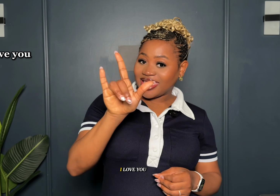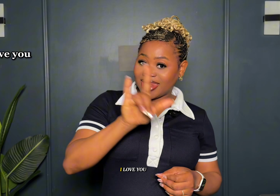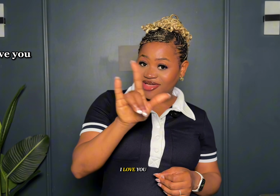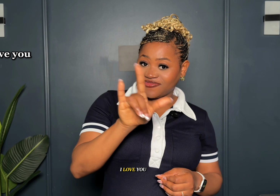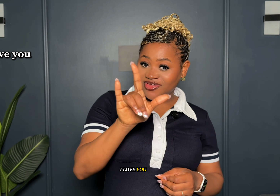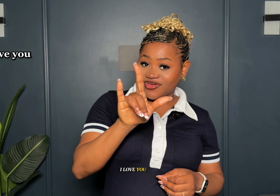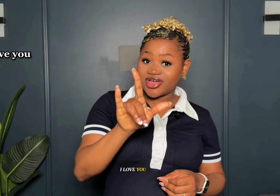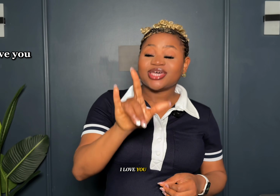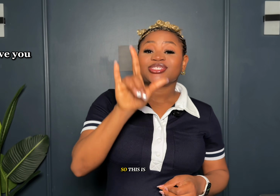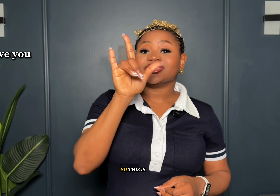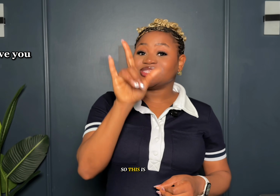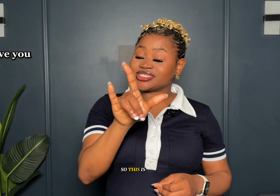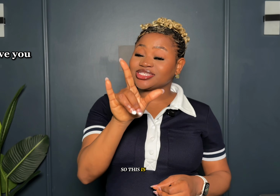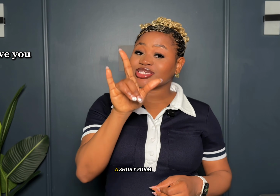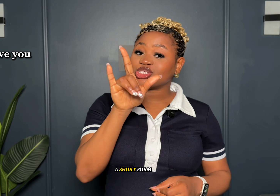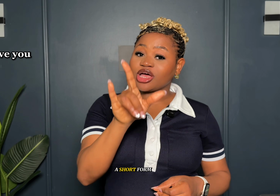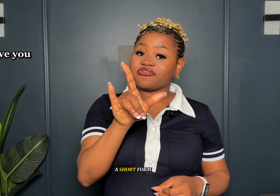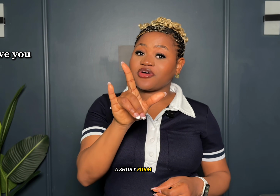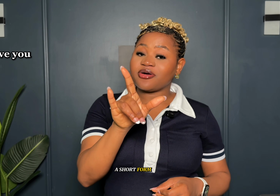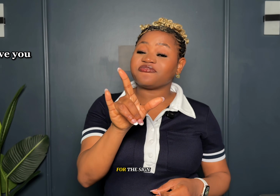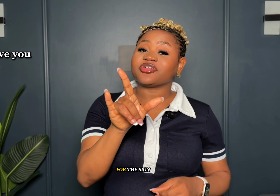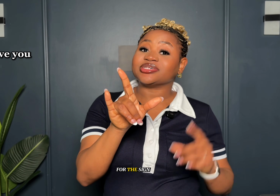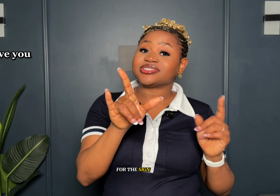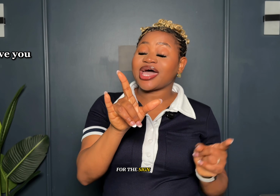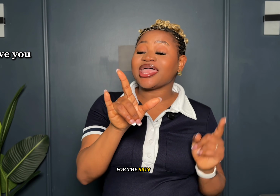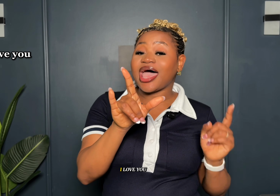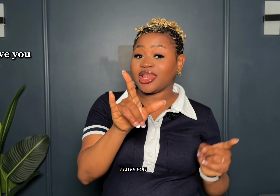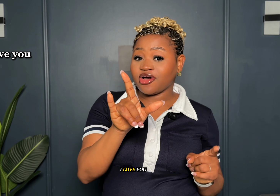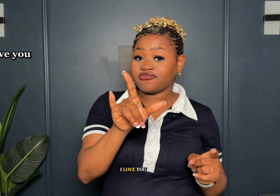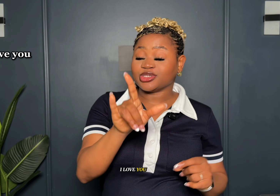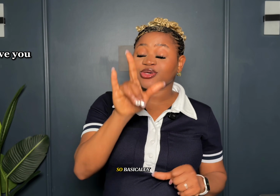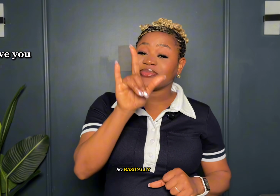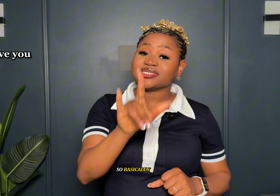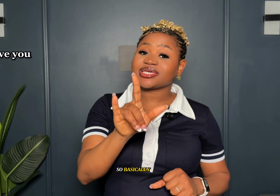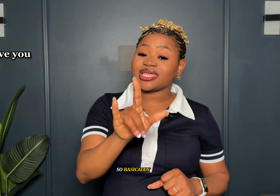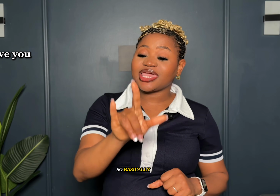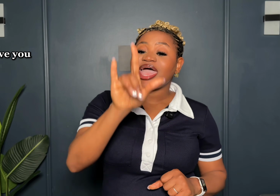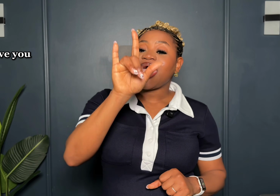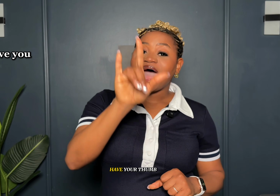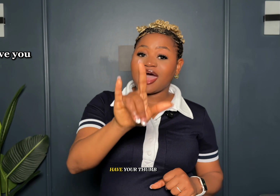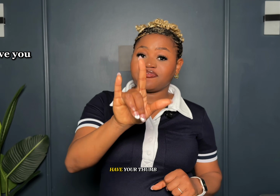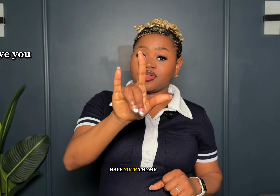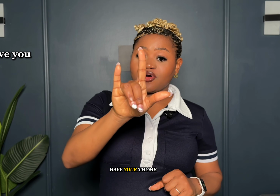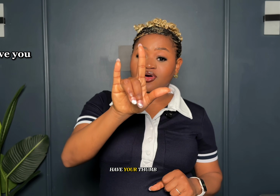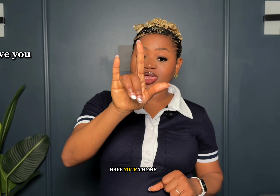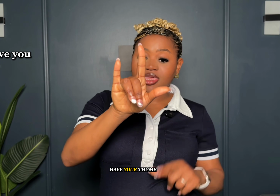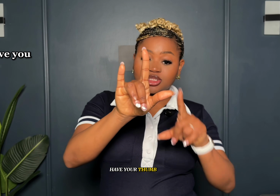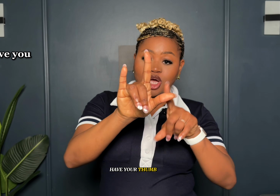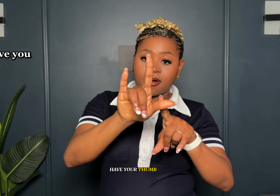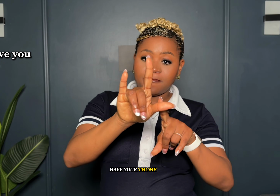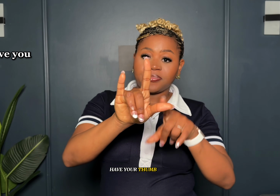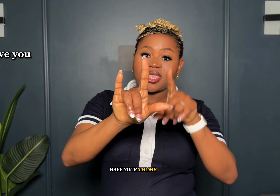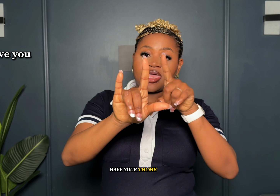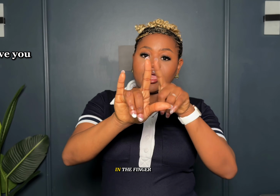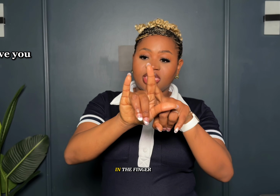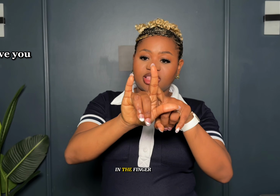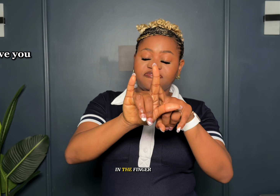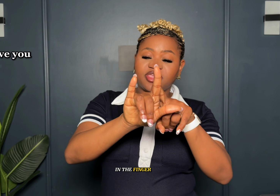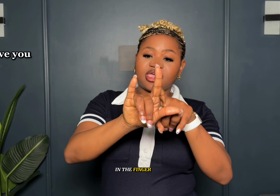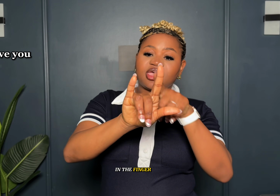love you. So this is a short form for the sign I love you. So basically, have your thumb, index finger,